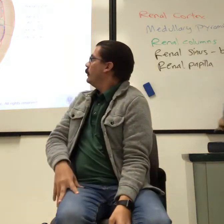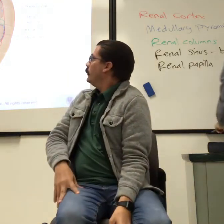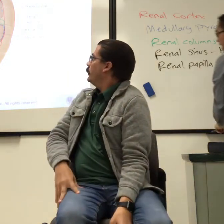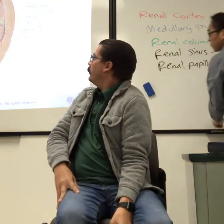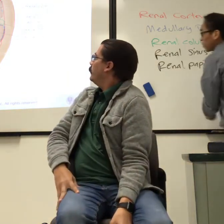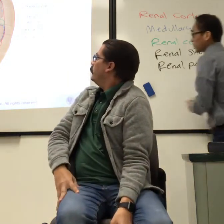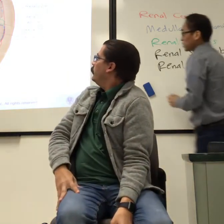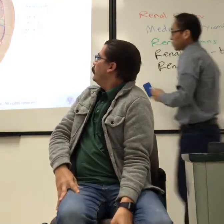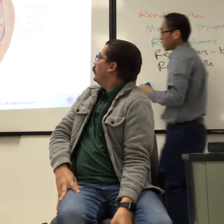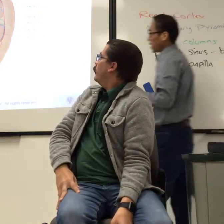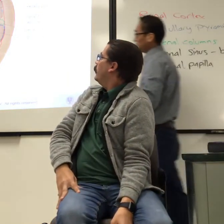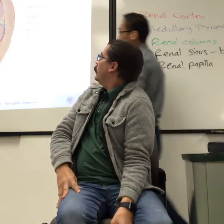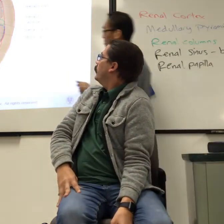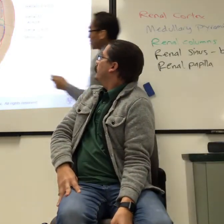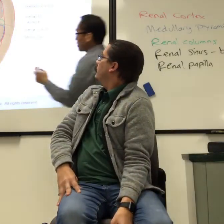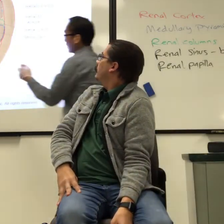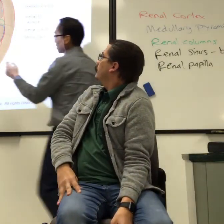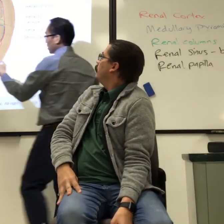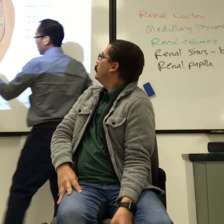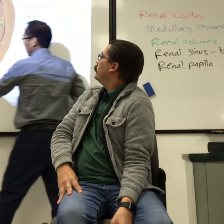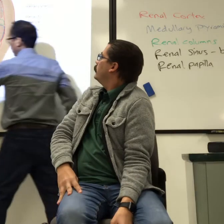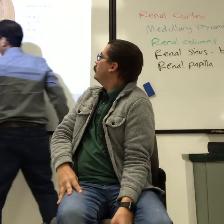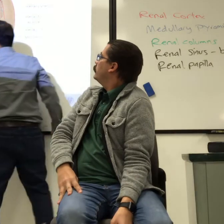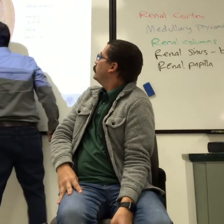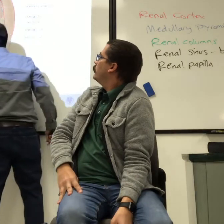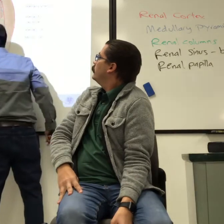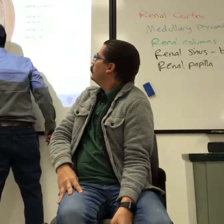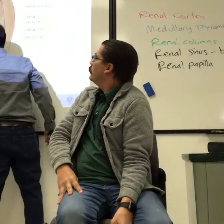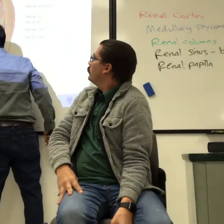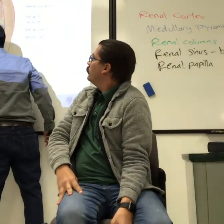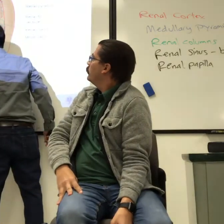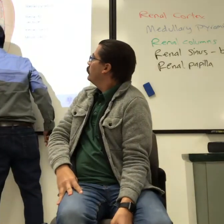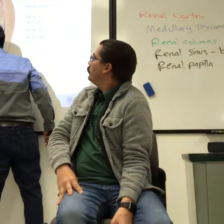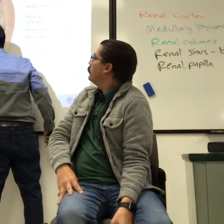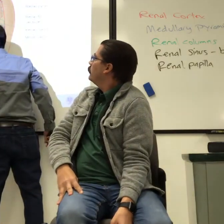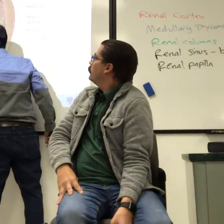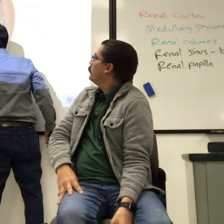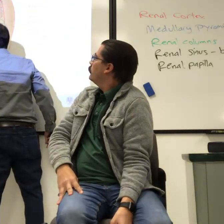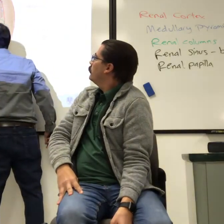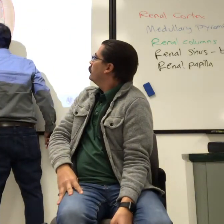So for example, these little cups, like I'll kind of trace one here.